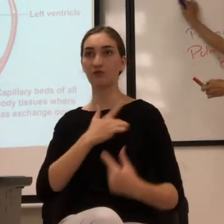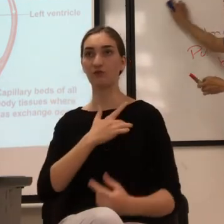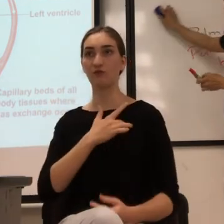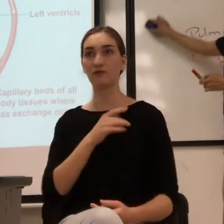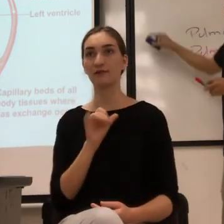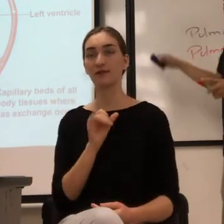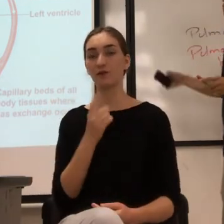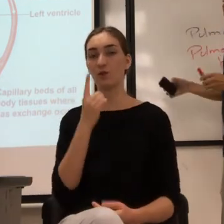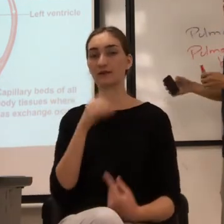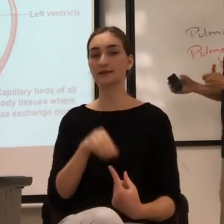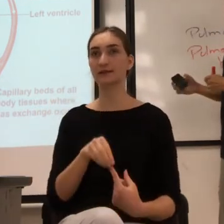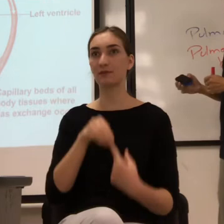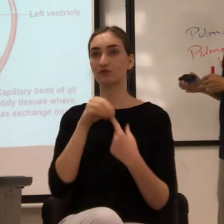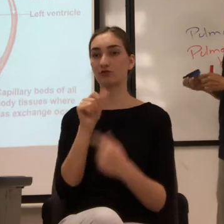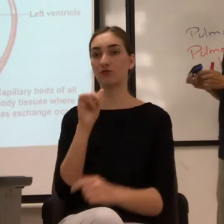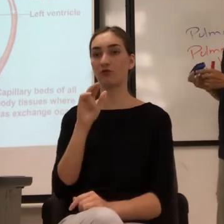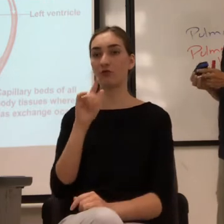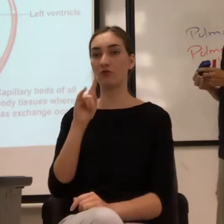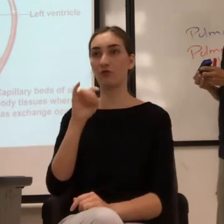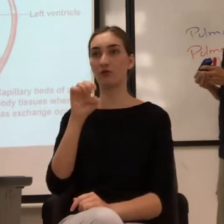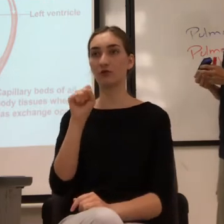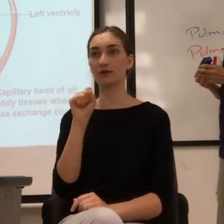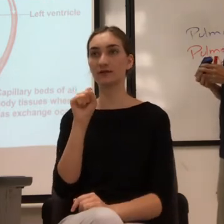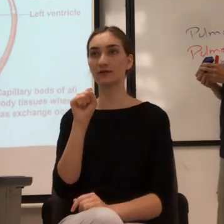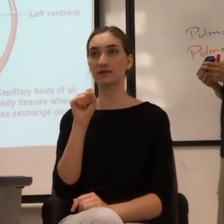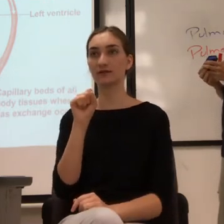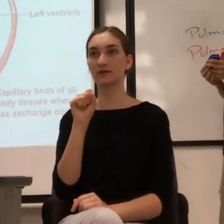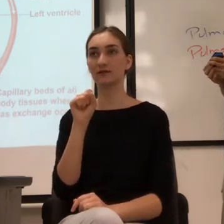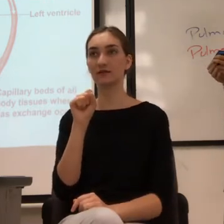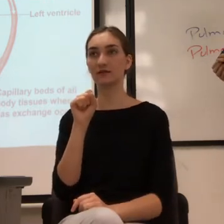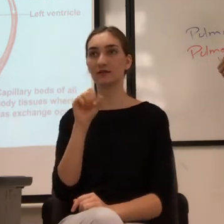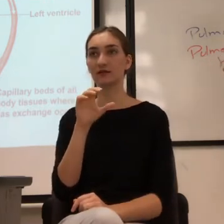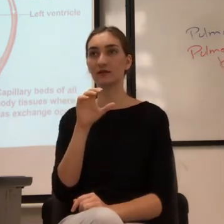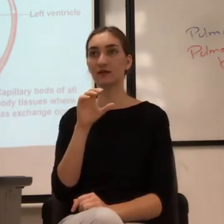Like one specialized artery and then